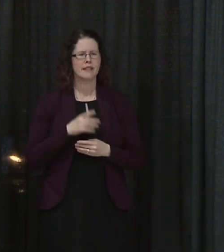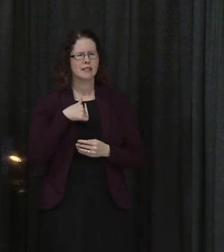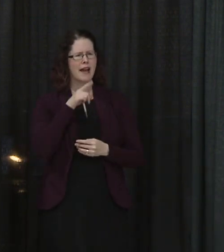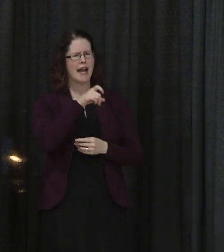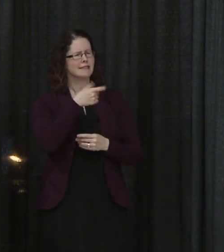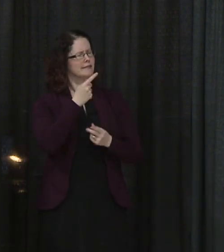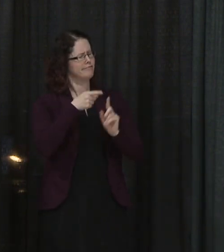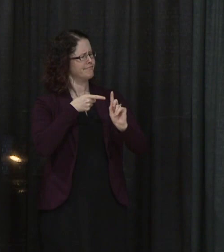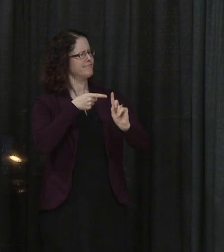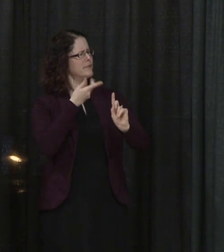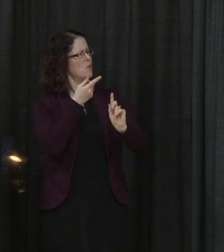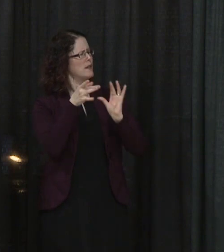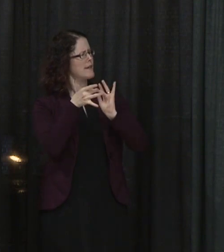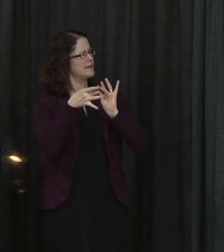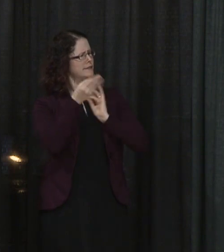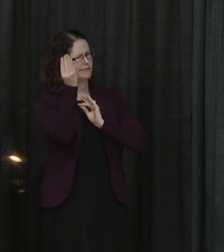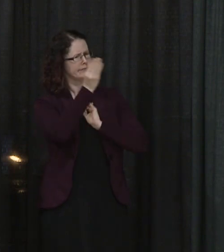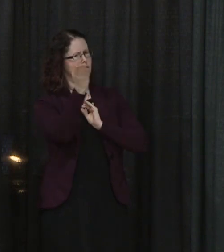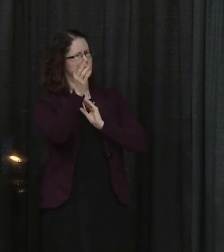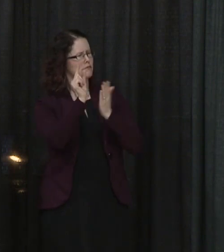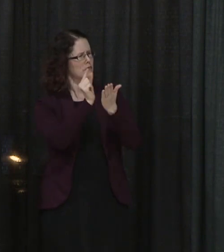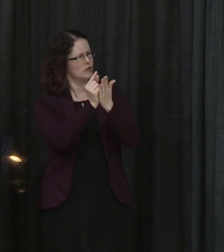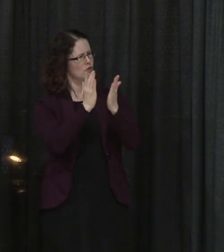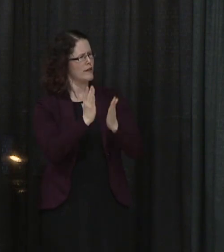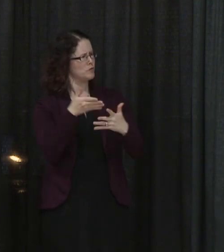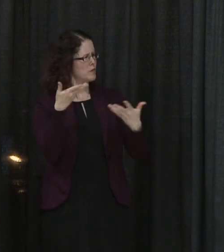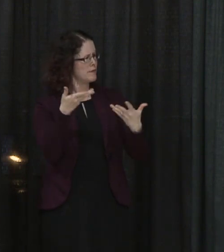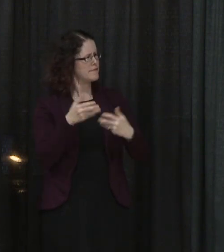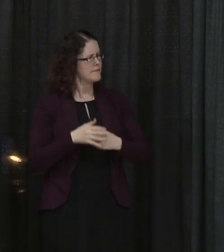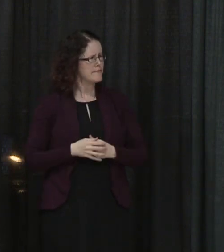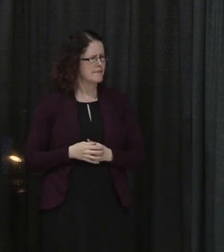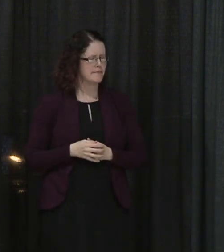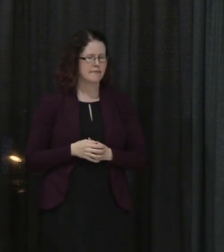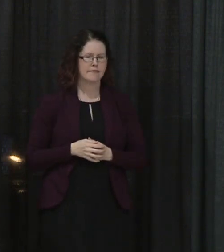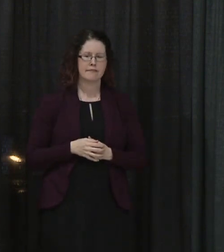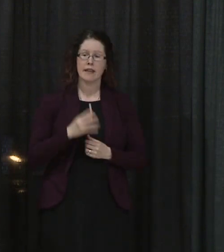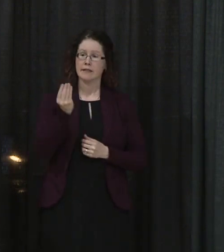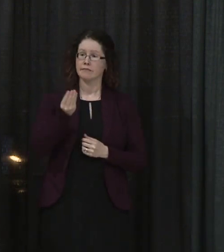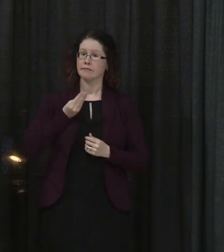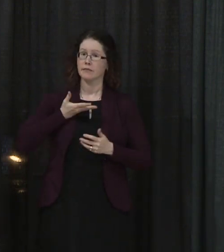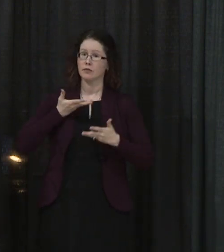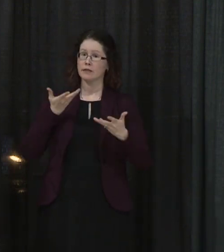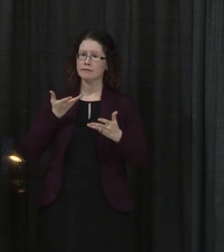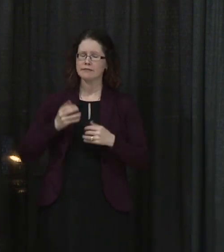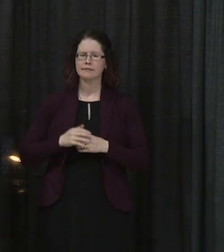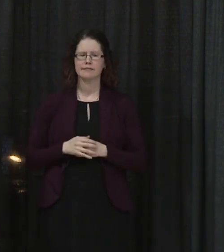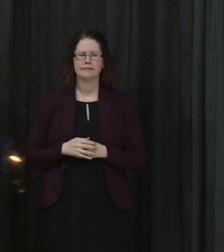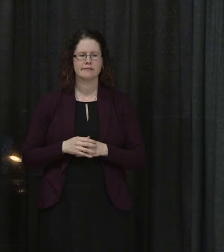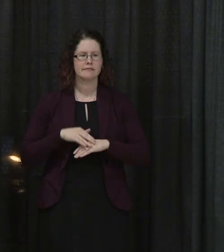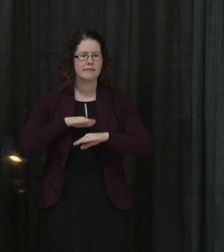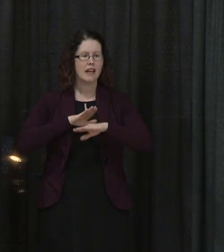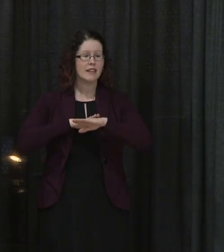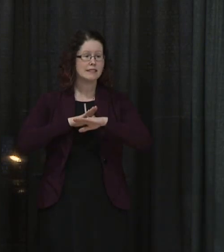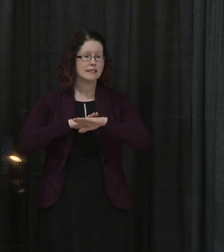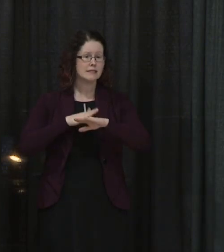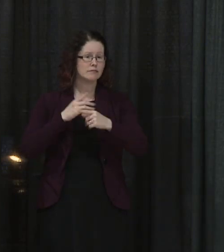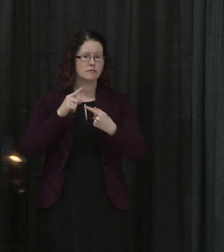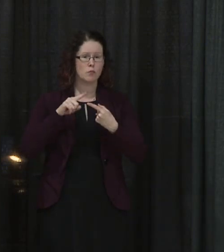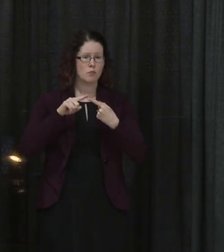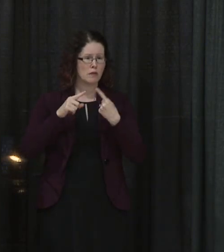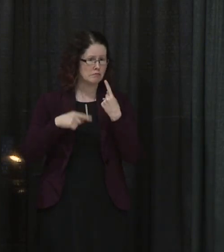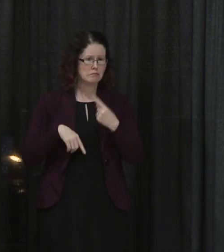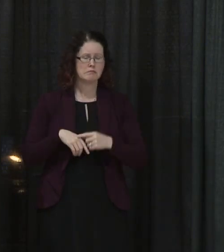share with our graduates. And he said, and I quote, "My advice would be whether you are working for a large